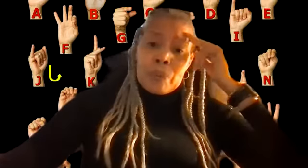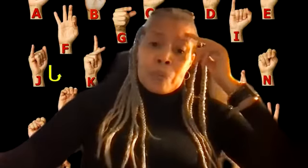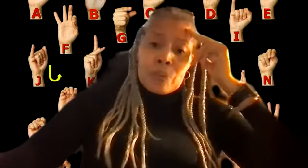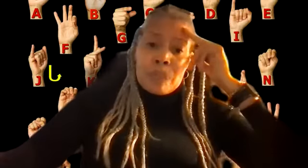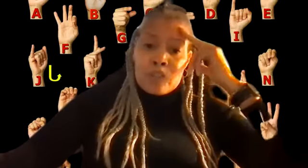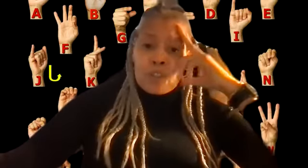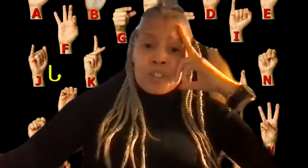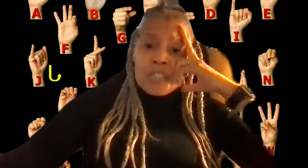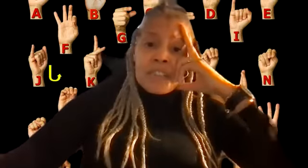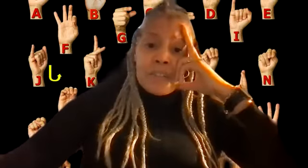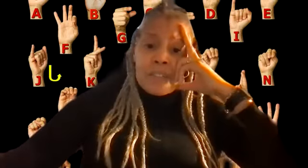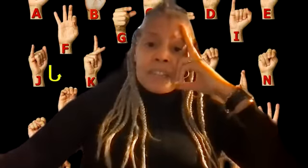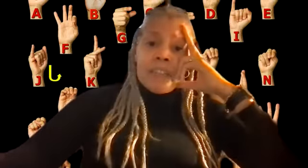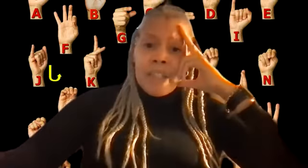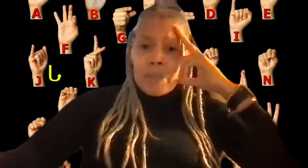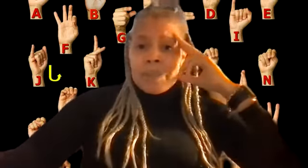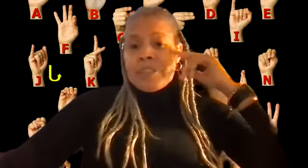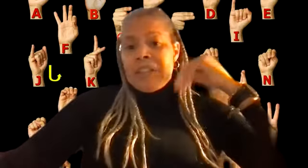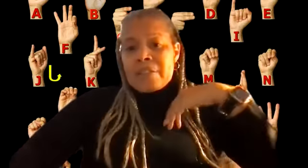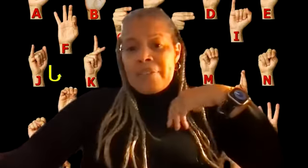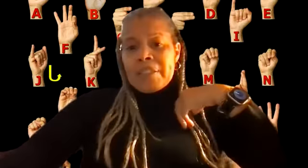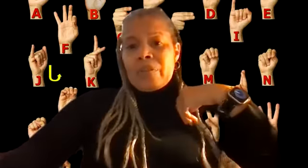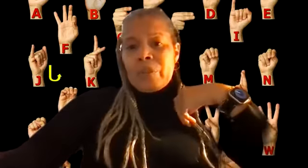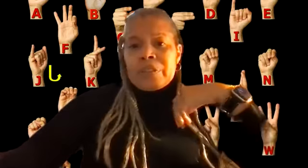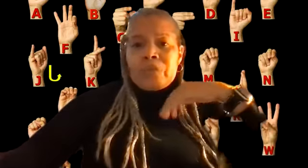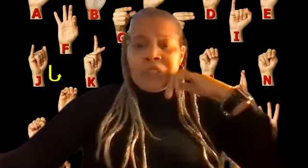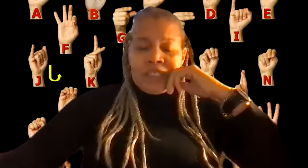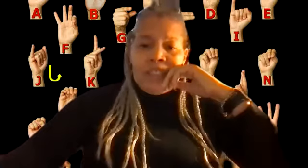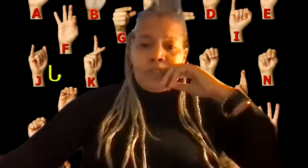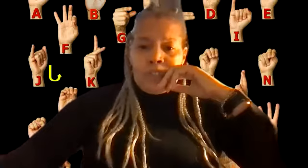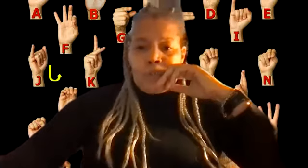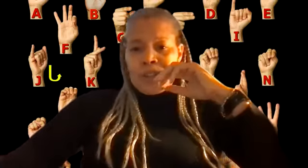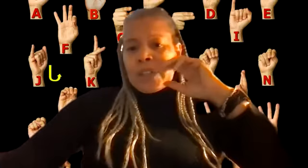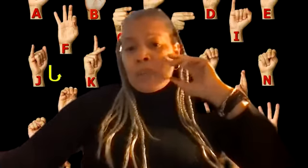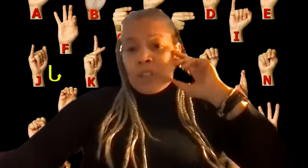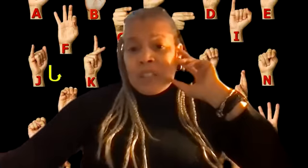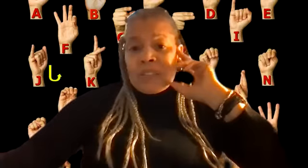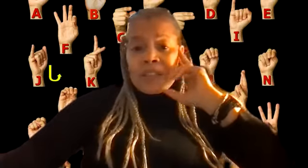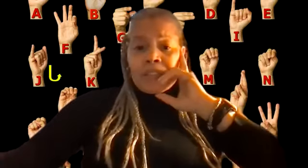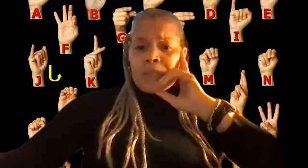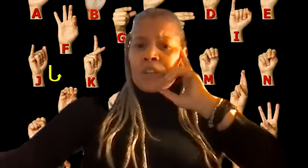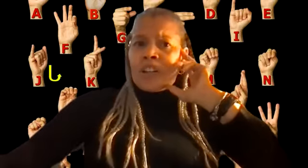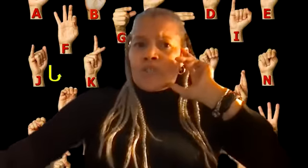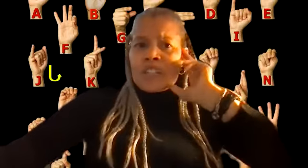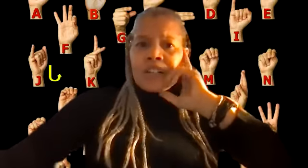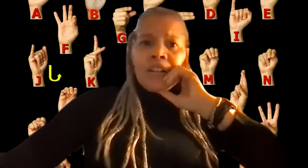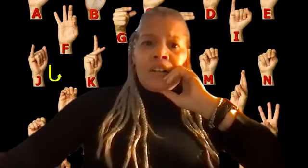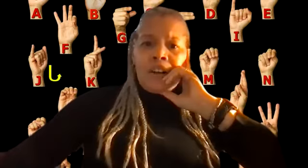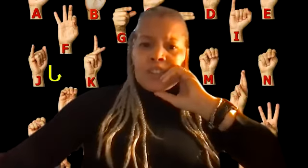people to mentor and, you know, kind of help these kids navigate what's what's next for them. So I think that would be a great thing. Her name is Andrea Austin.